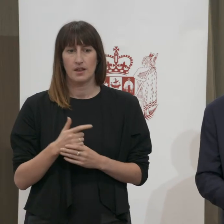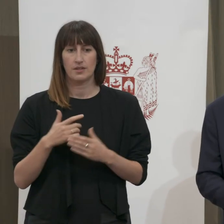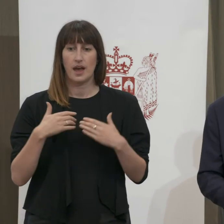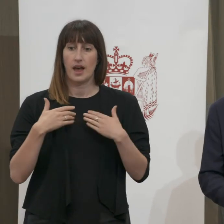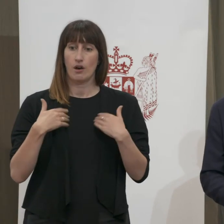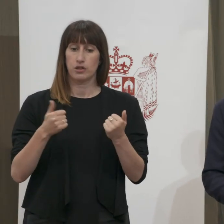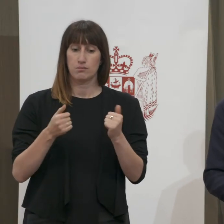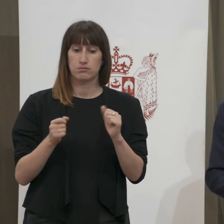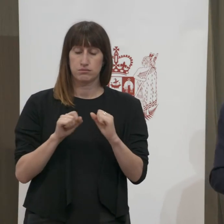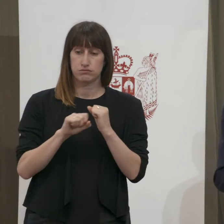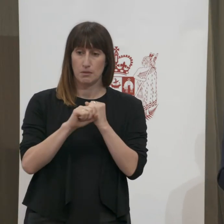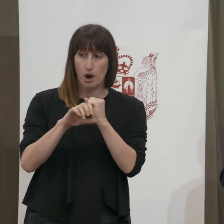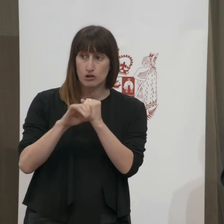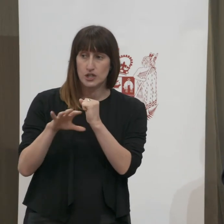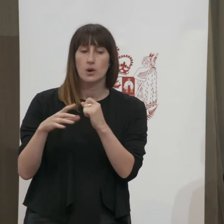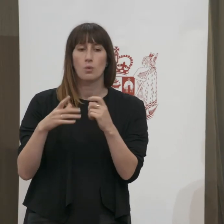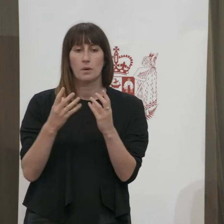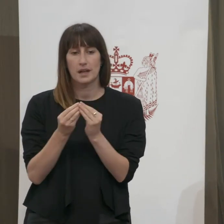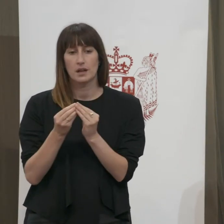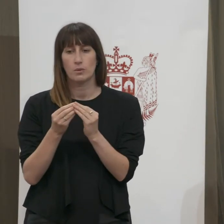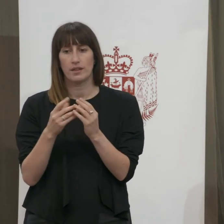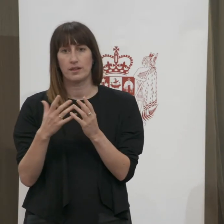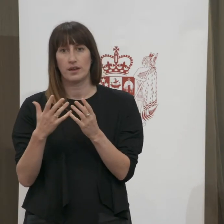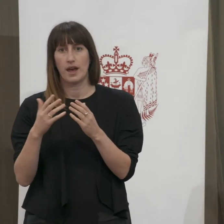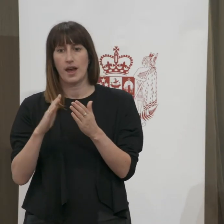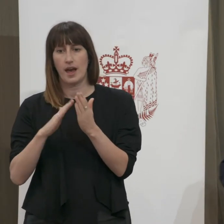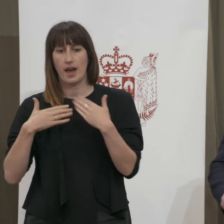and will work closely with the Māori Health Authority.